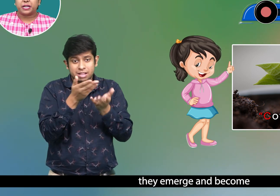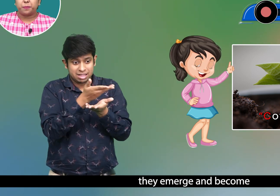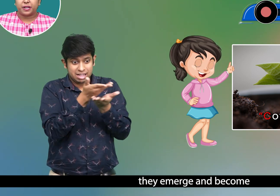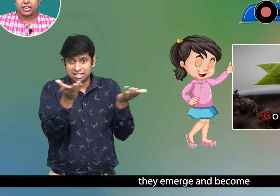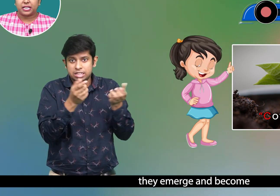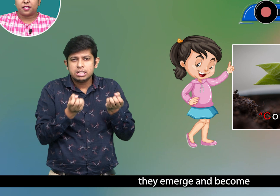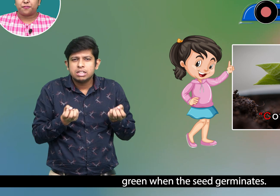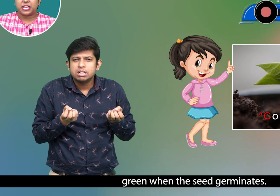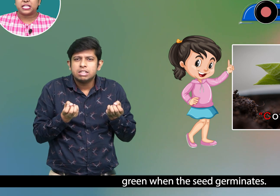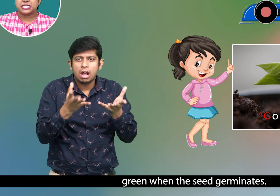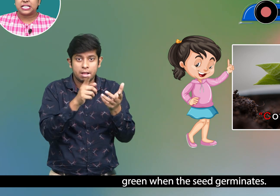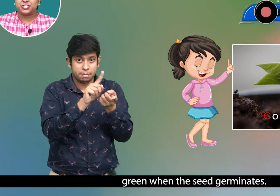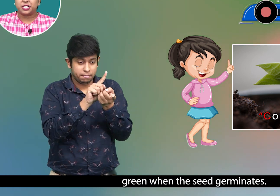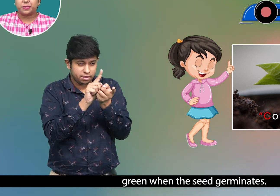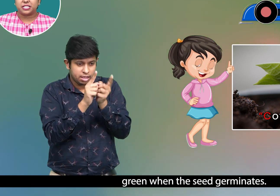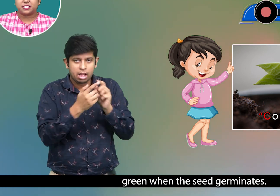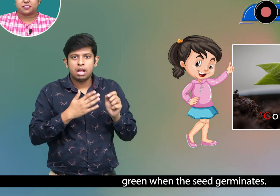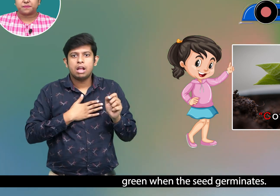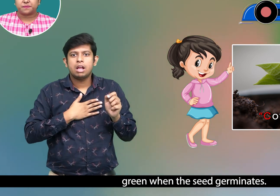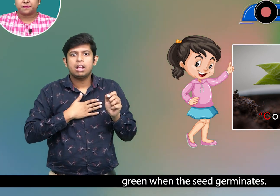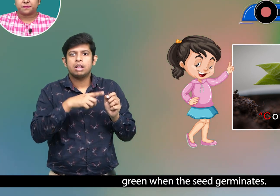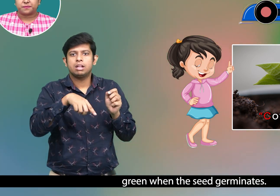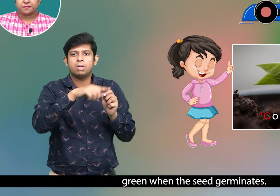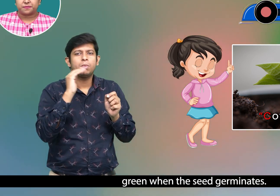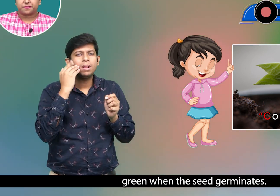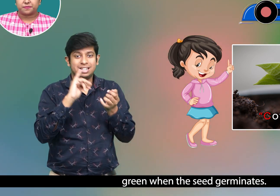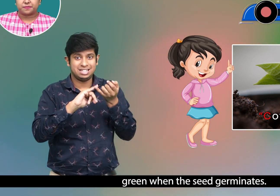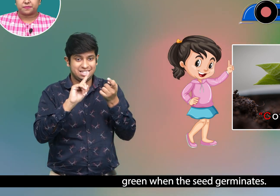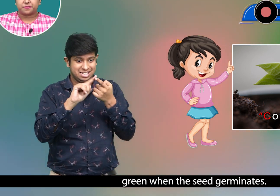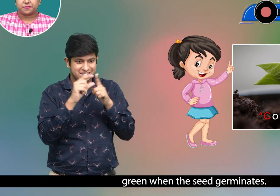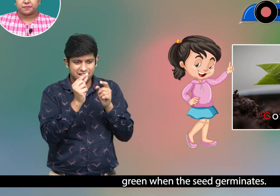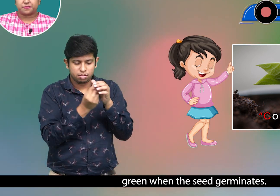and become green when the seed germinates.